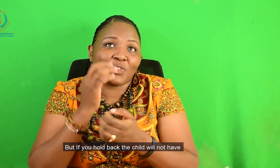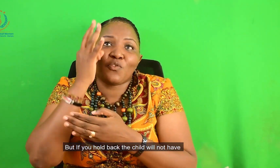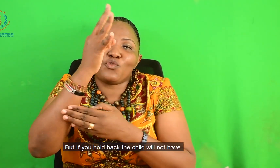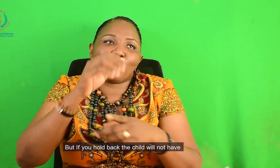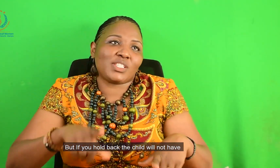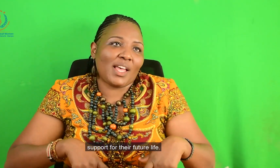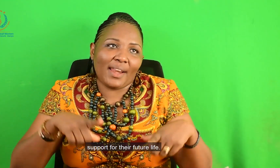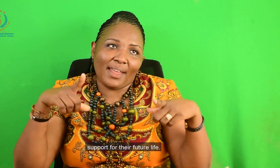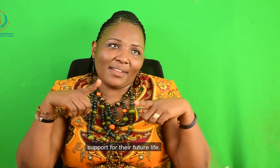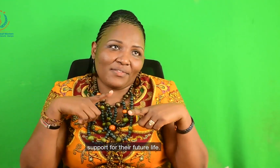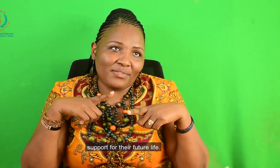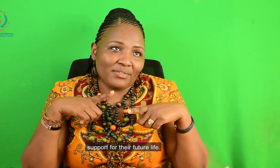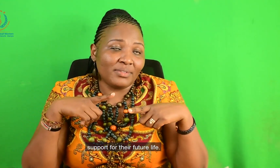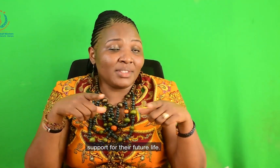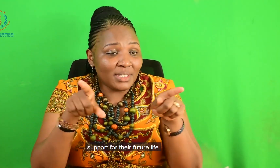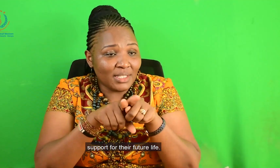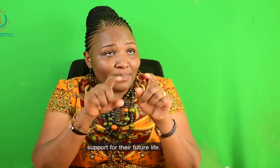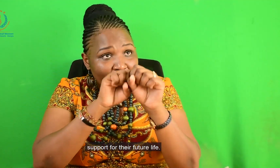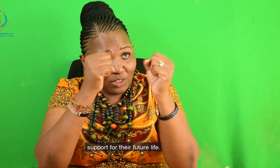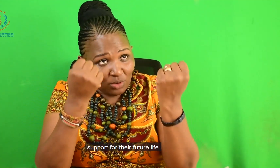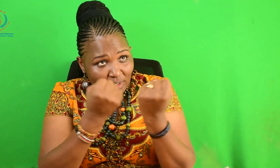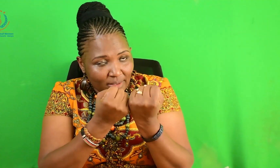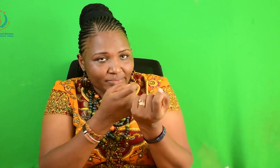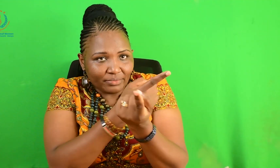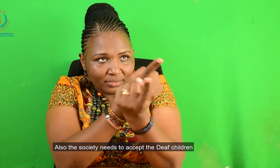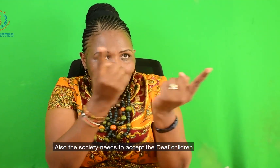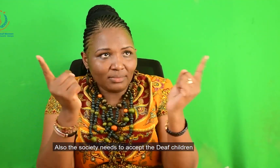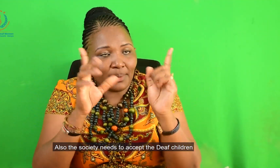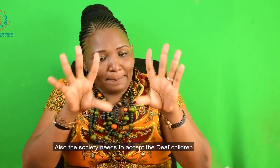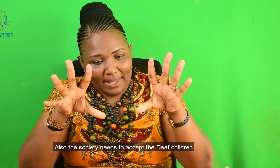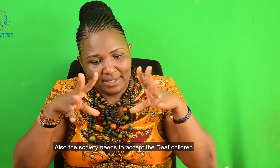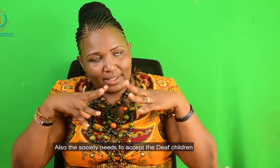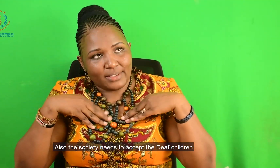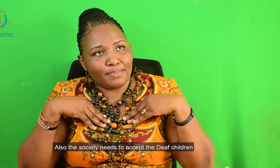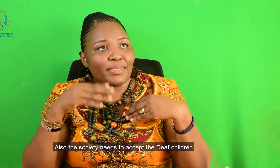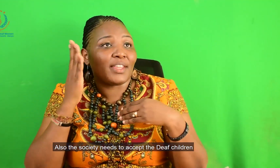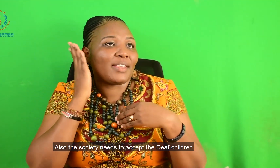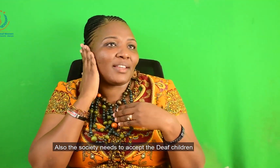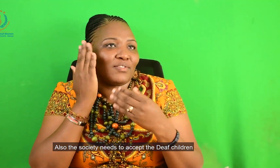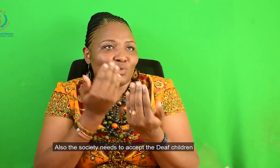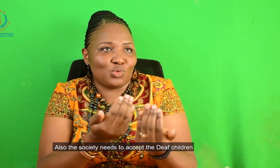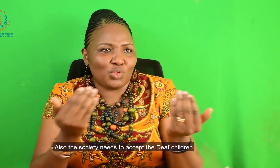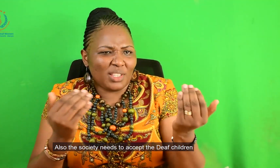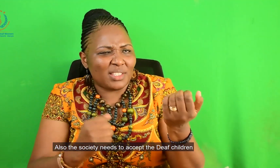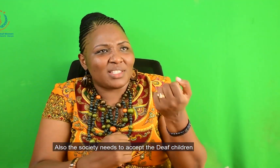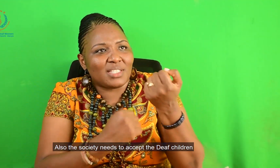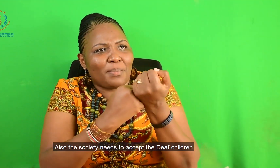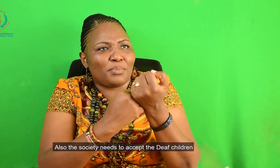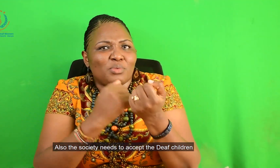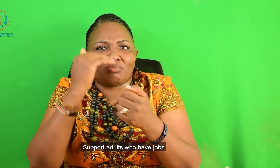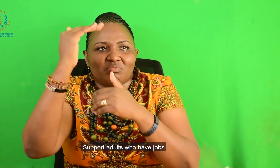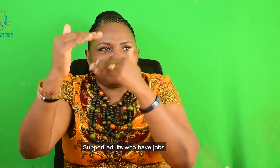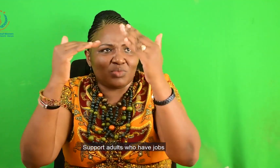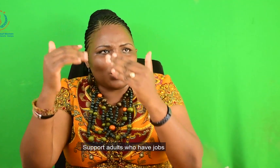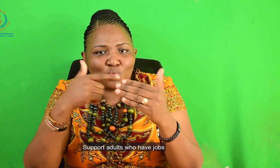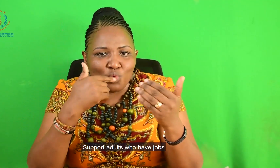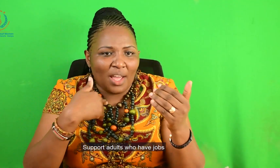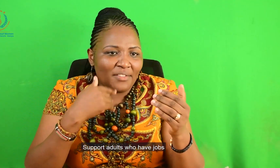child will not have support for their future life. Also, the society needs to accept the deaf children, support adults who